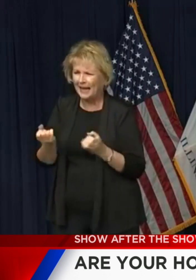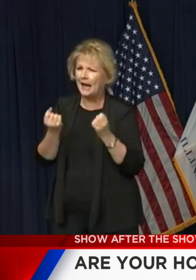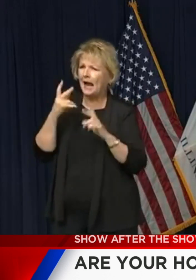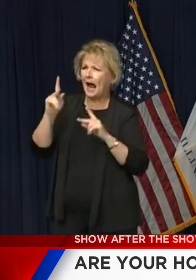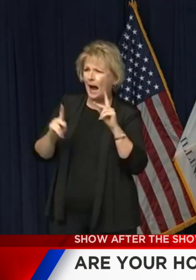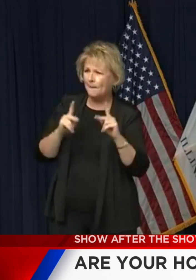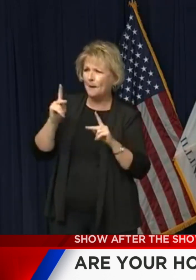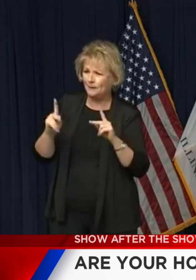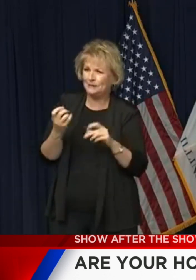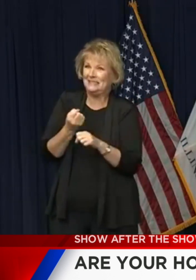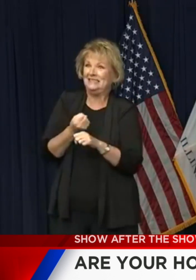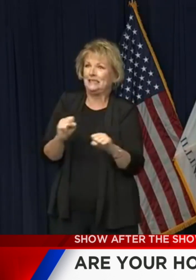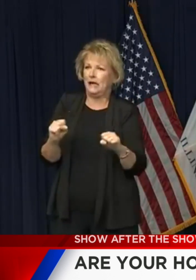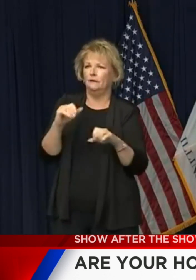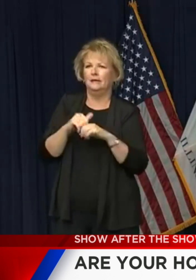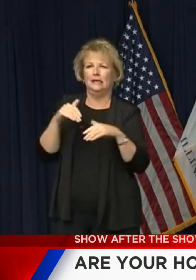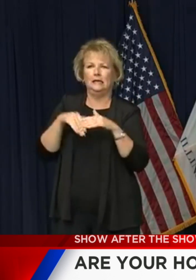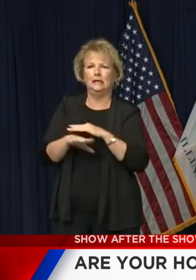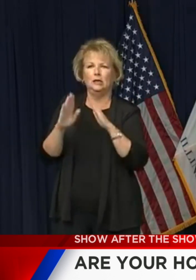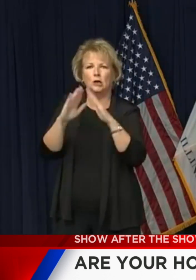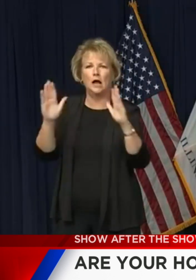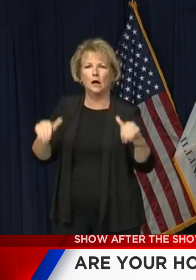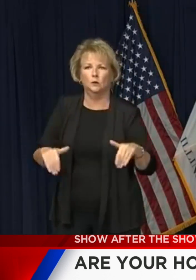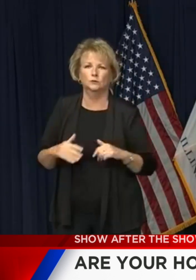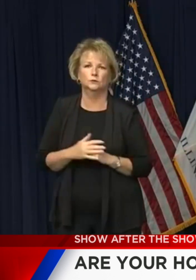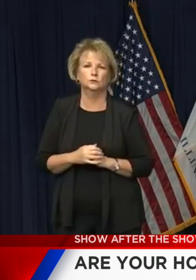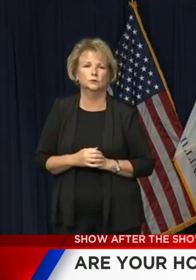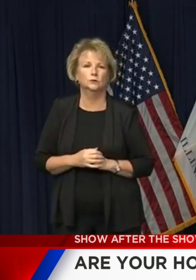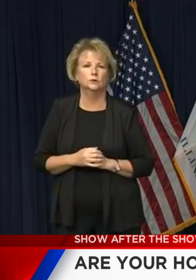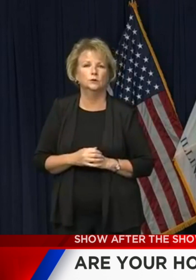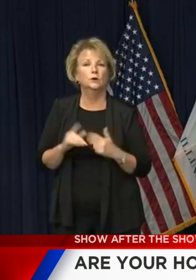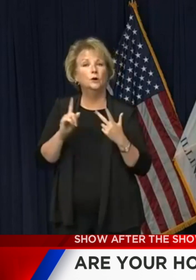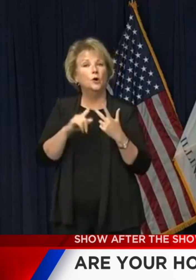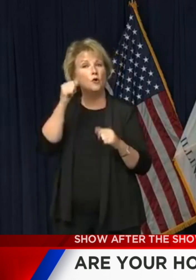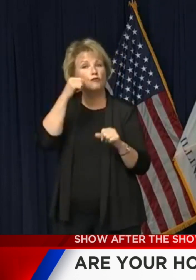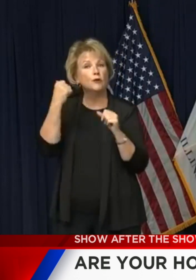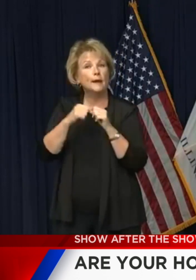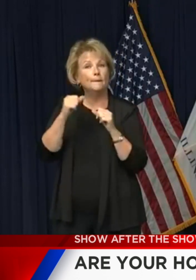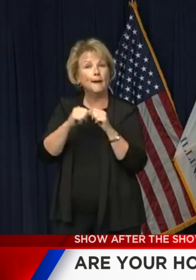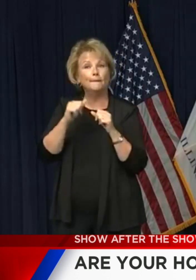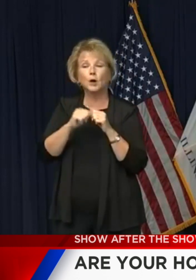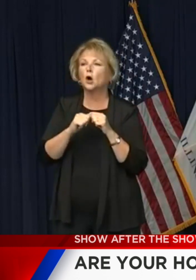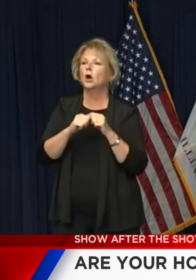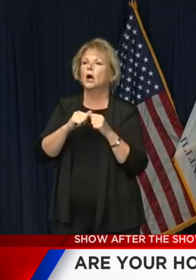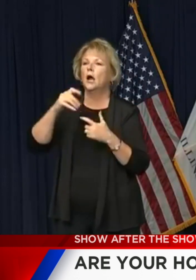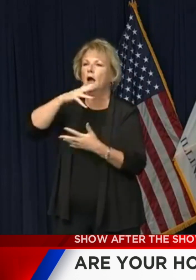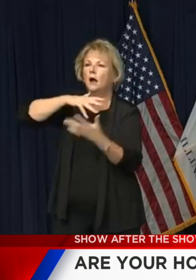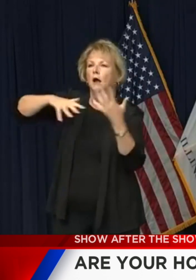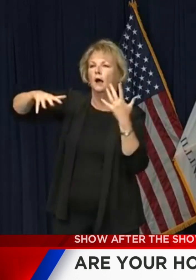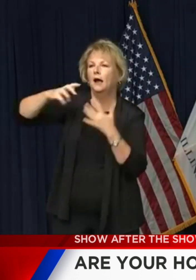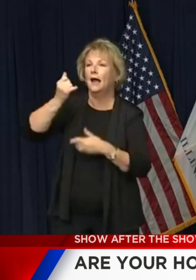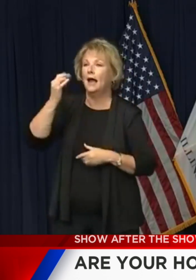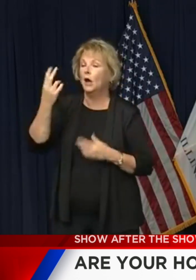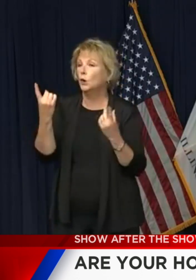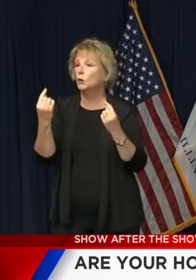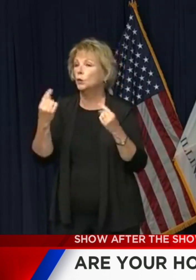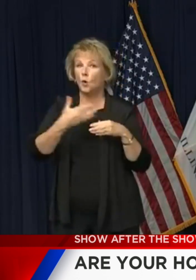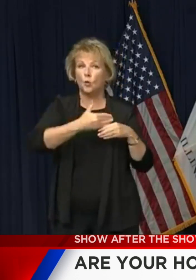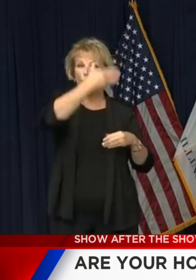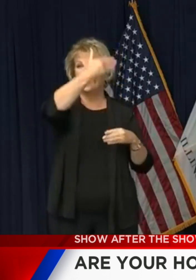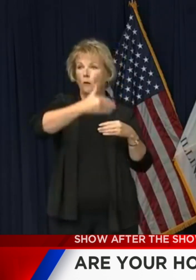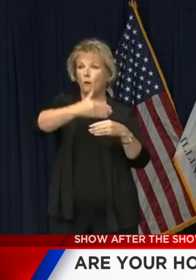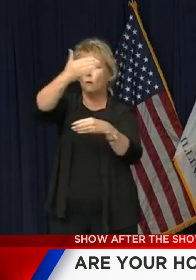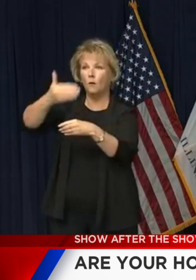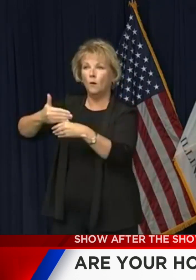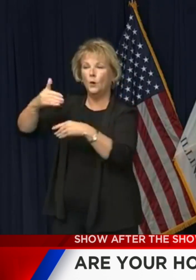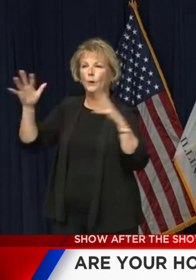many people you can safely accommodate. Remember to increase air circulation indoors by opening